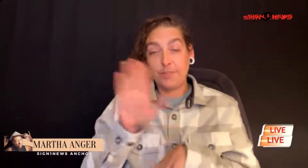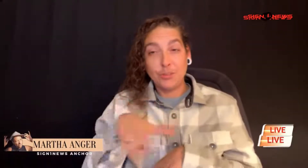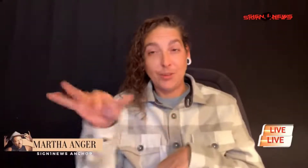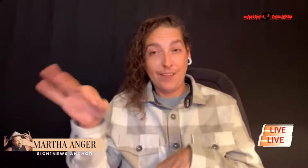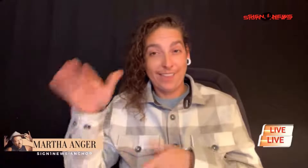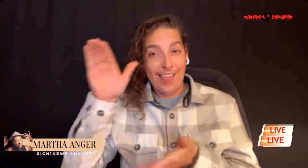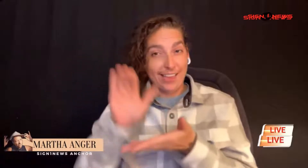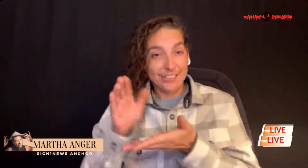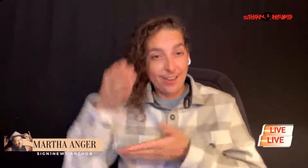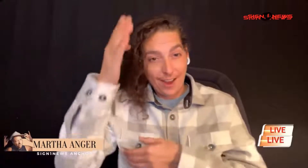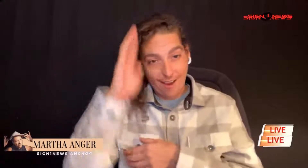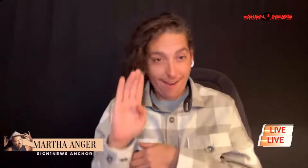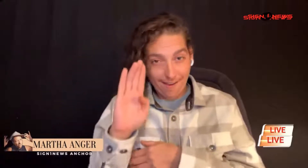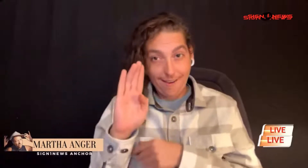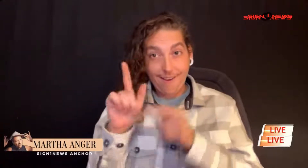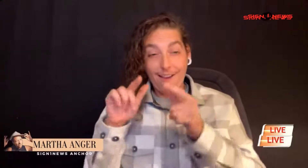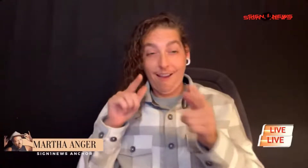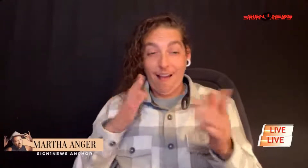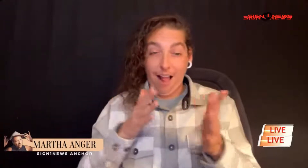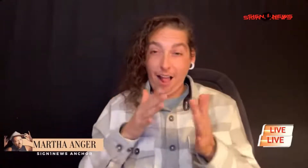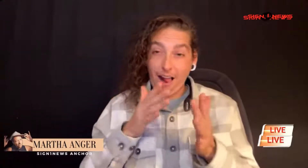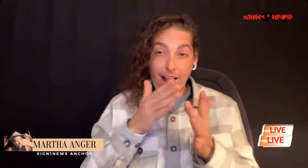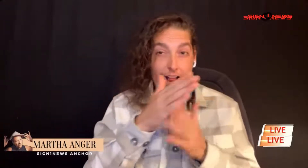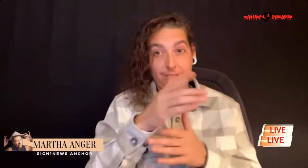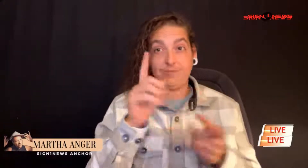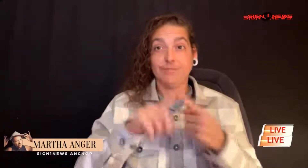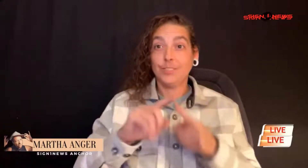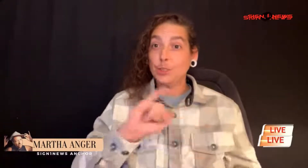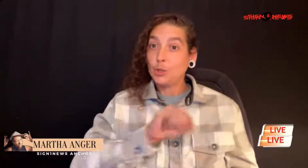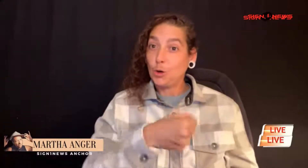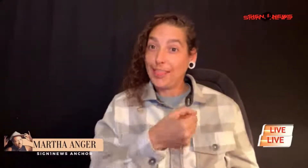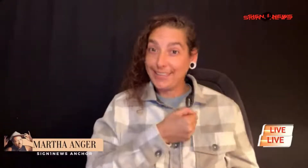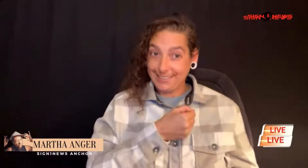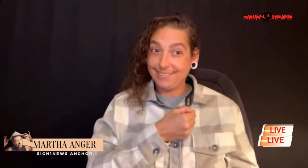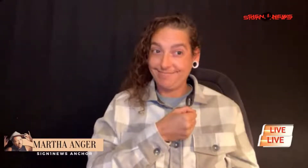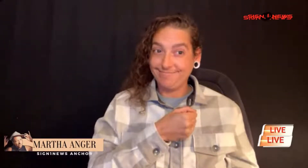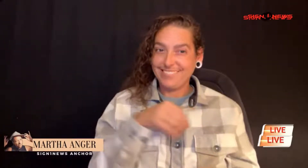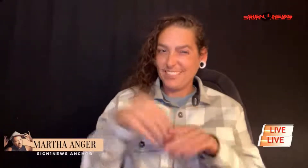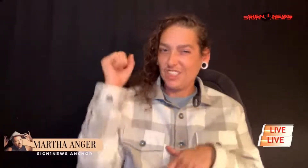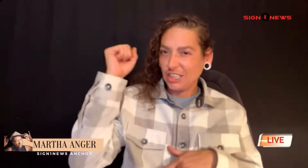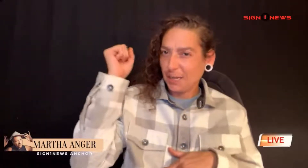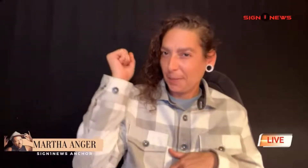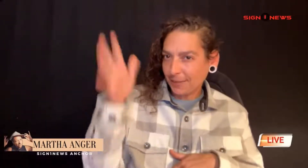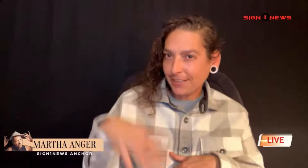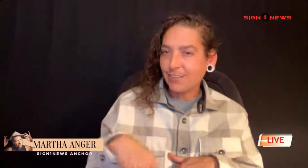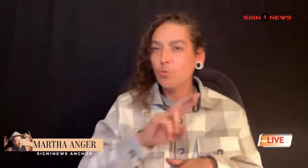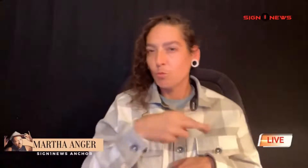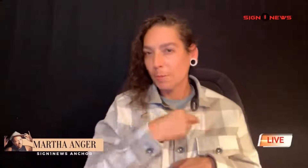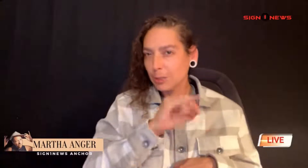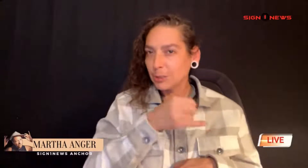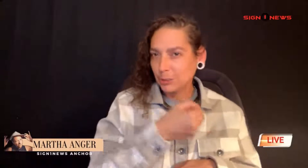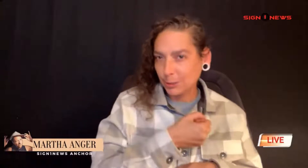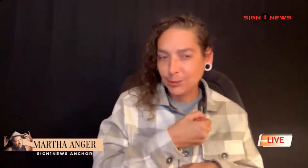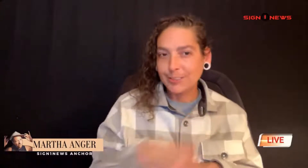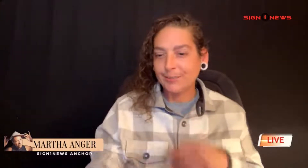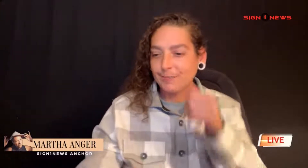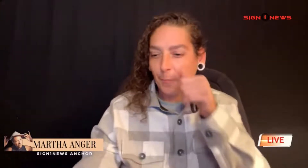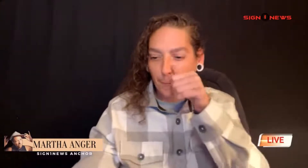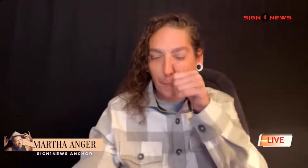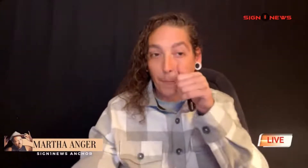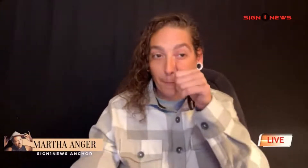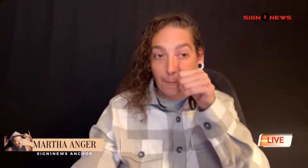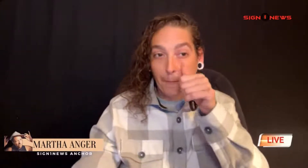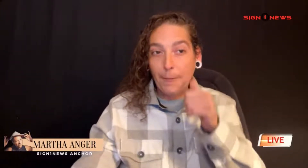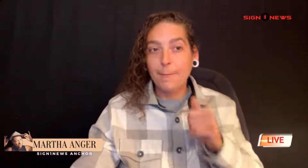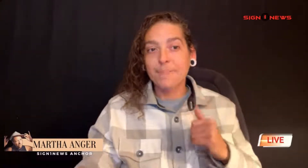stage, from Sarah Norman in Children of a Lesser God to Juliet in Shakespeare's Romeo and